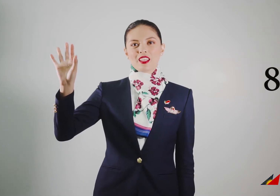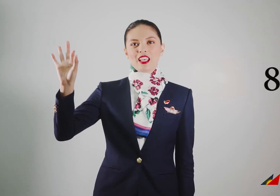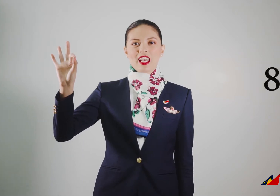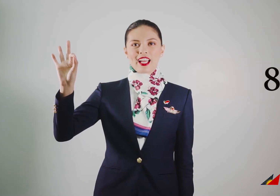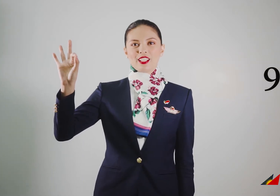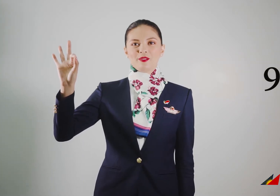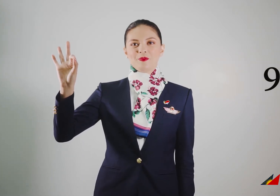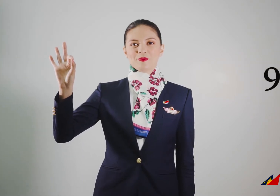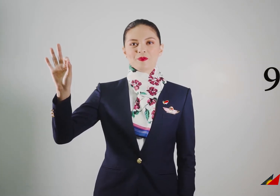9.